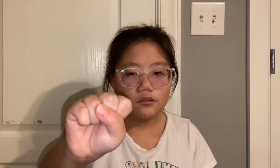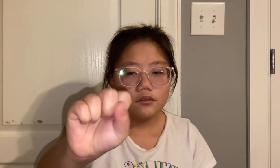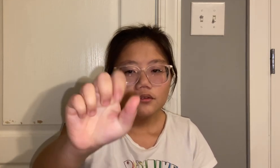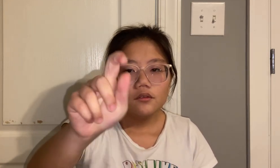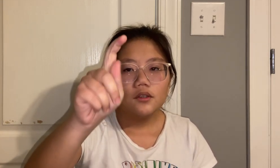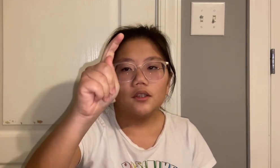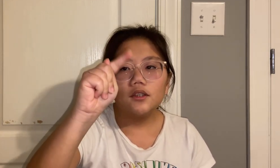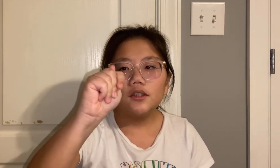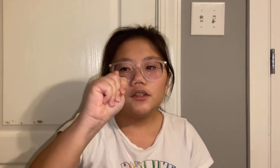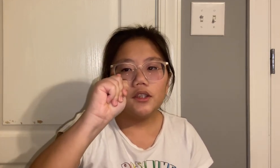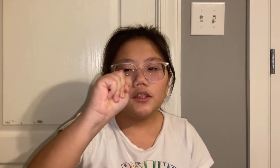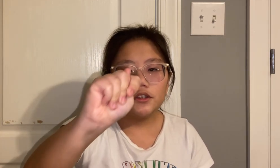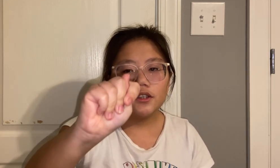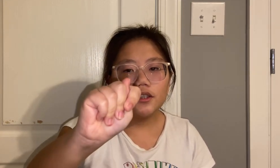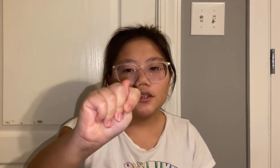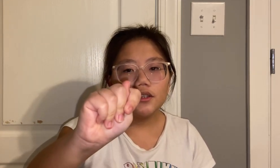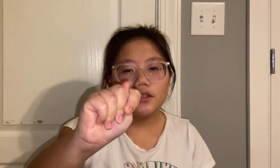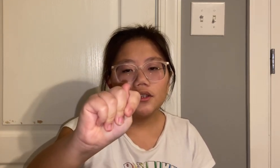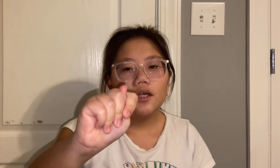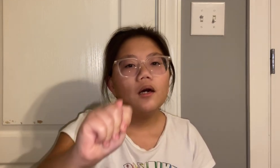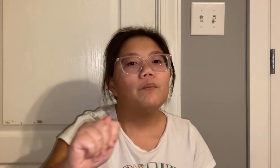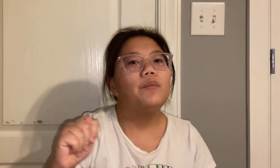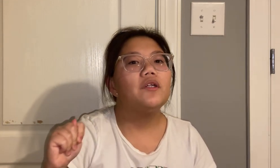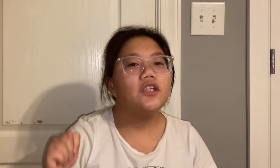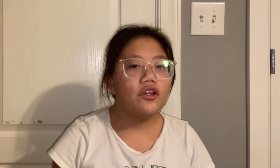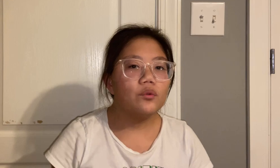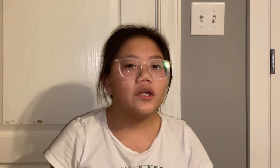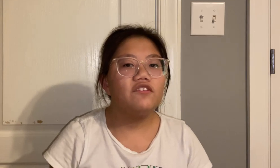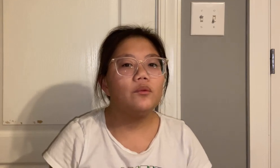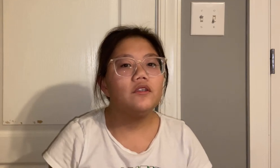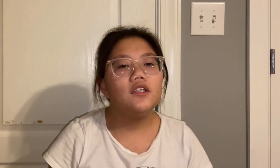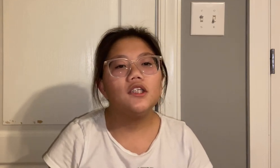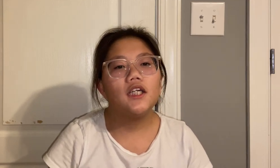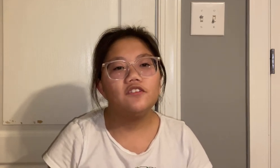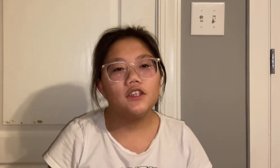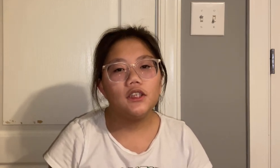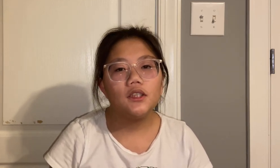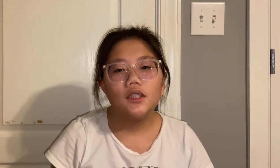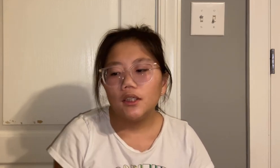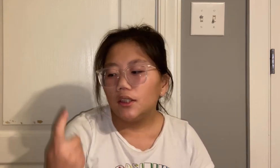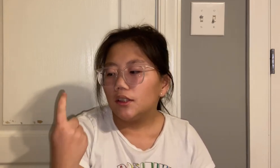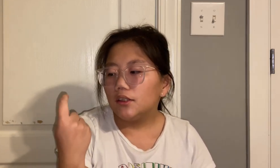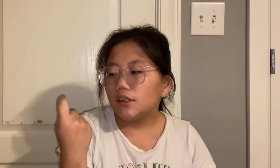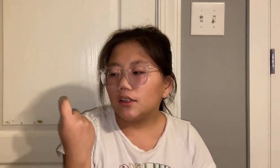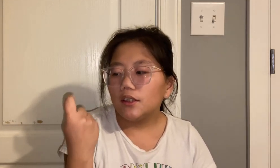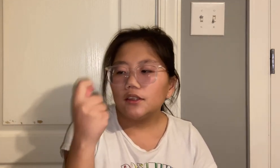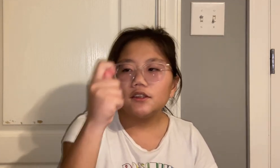s and then t is done like this but the other way of doing t that i've seen is like this